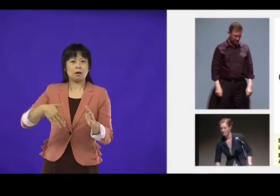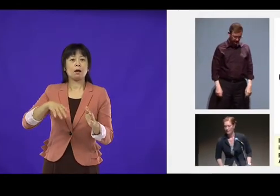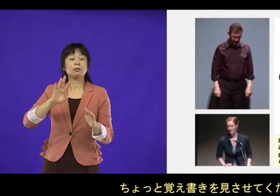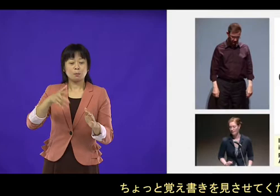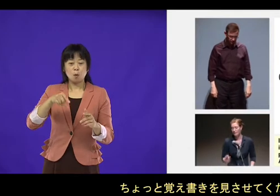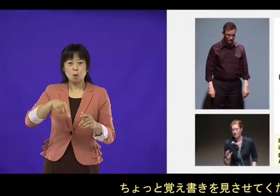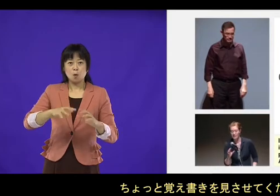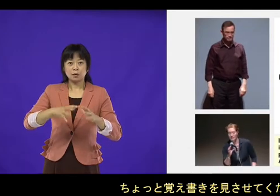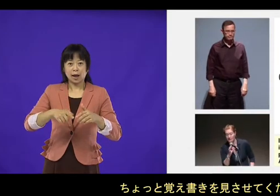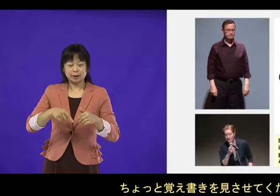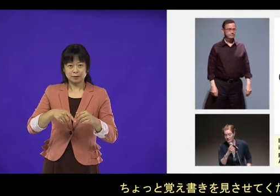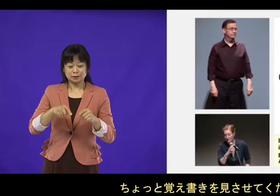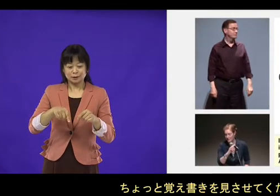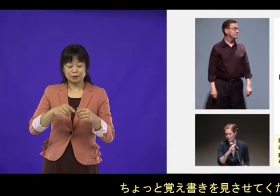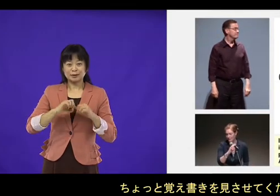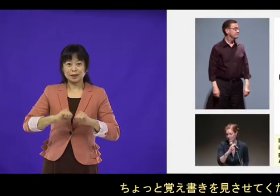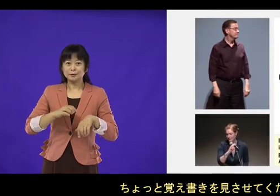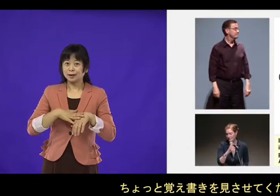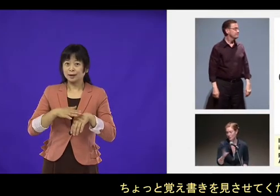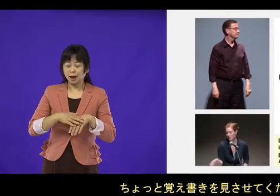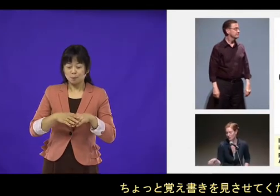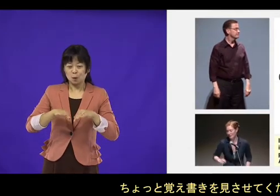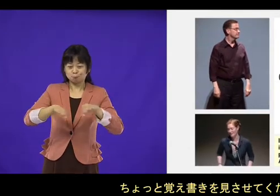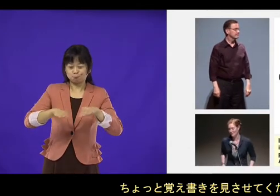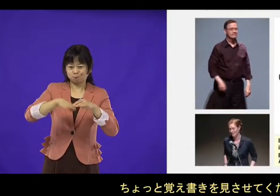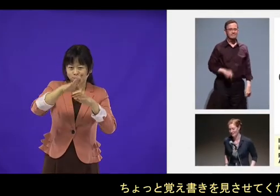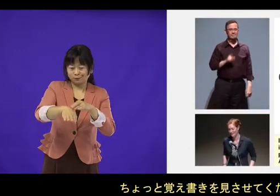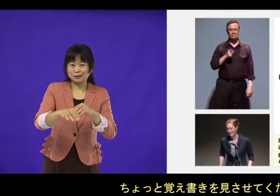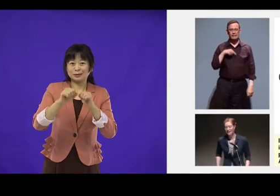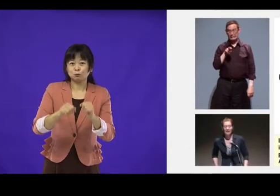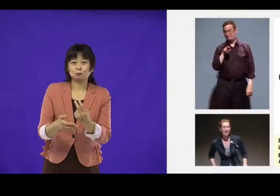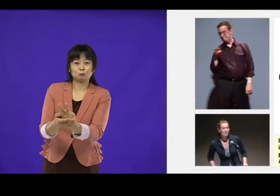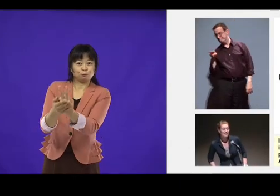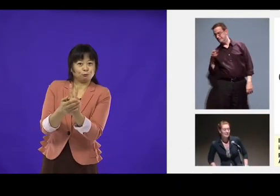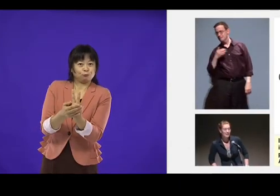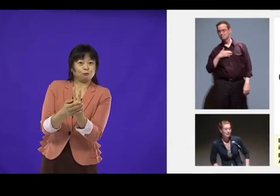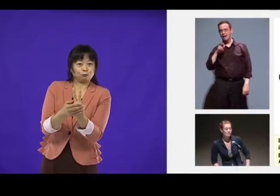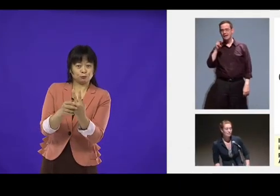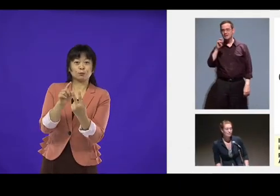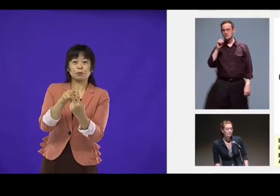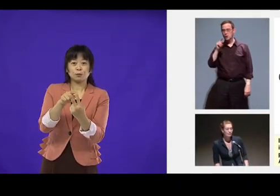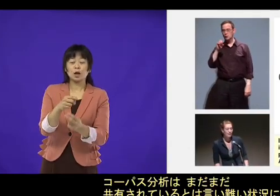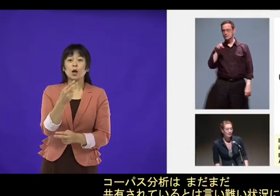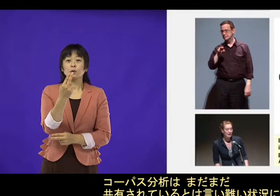Yeah, I think I just had to look at my notes for a minute. But